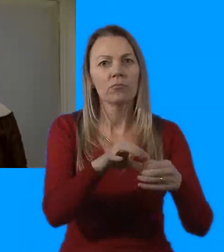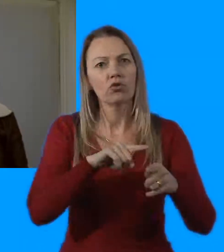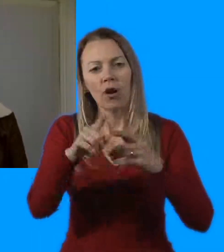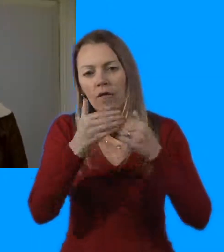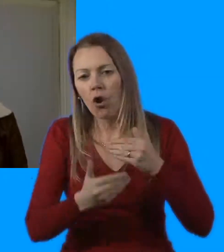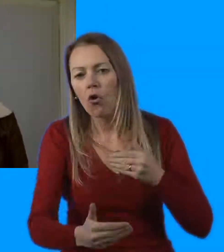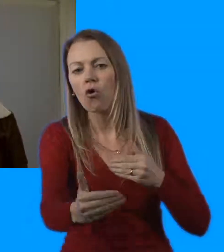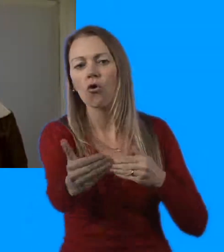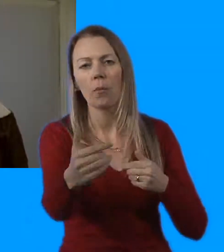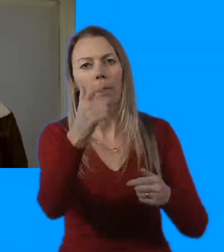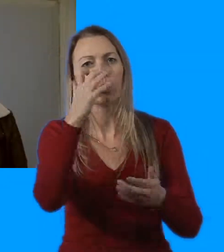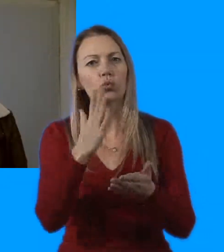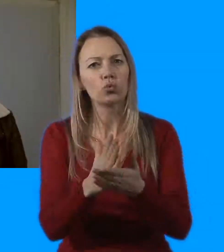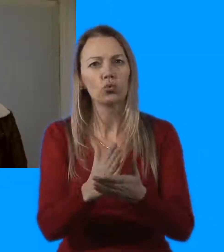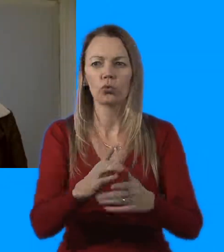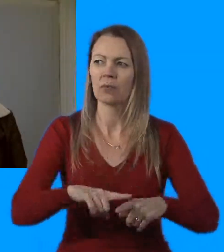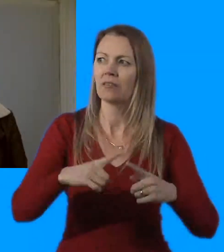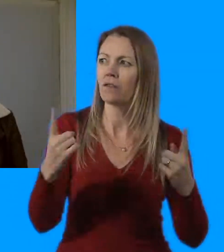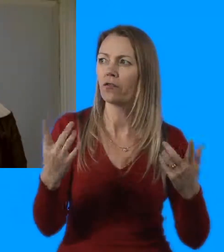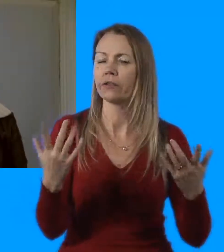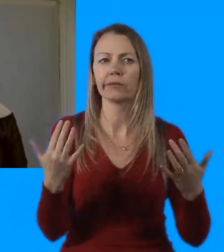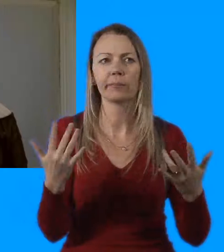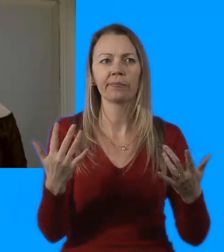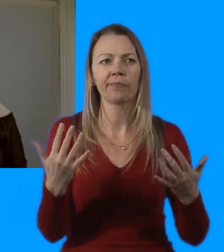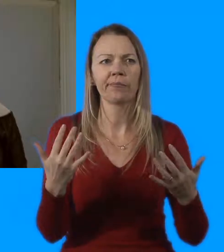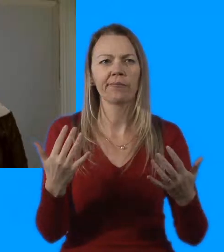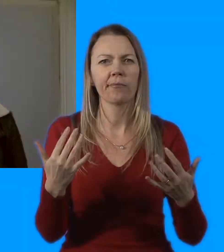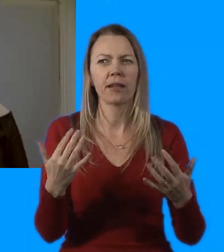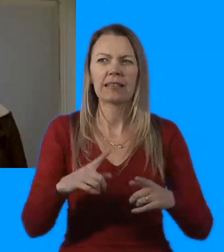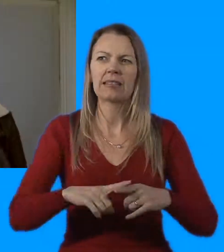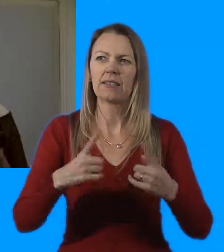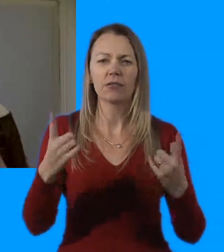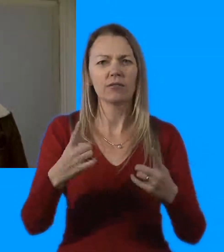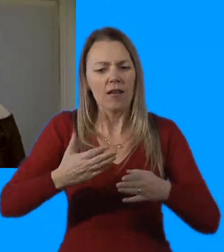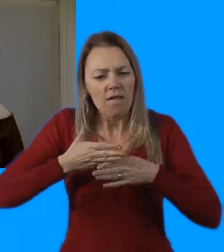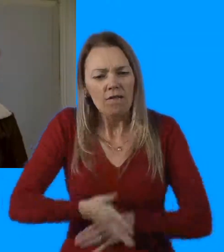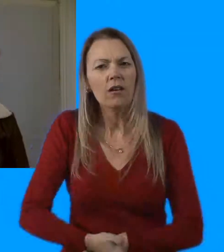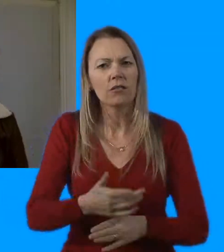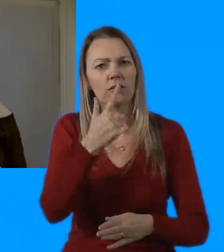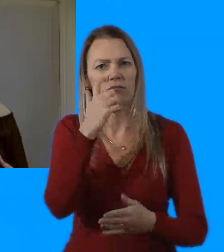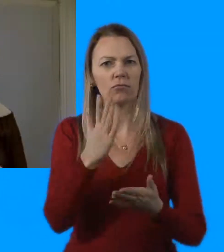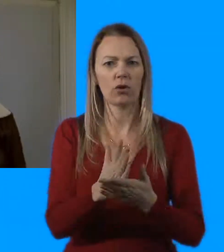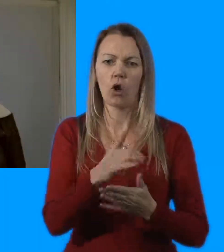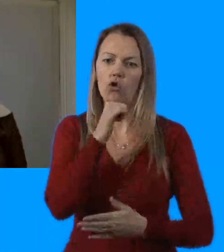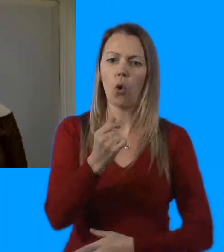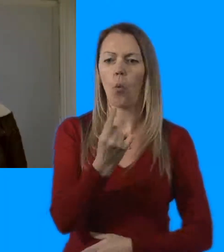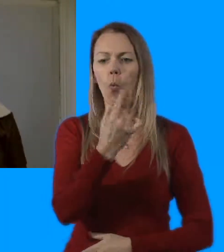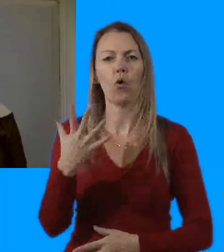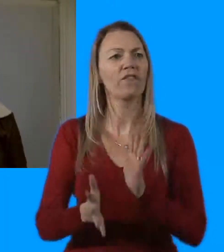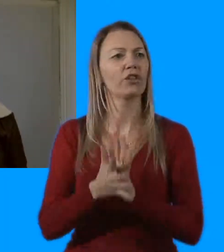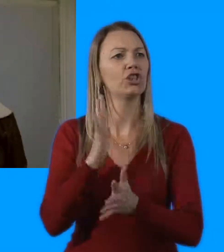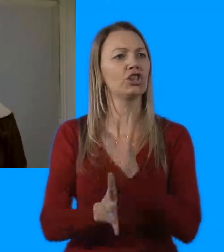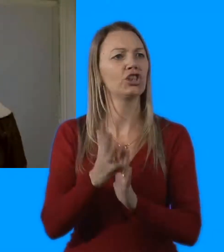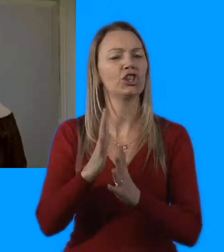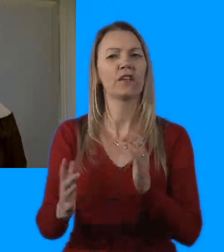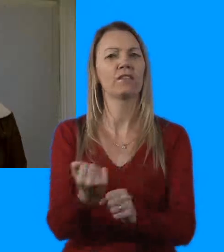together to work in the long term and making sure that they're putting in different kind of So they're putting in different kind of efforts to make sure that it's not